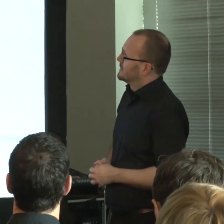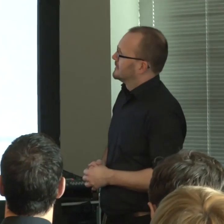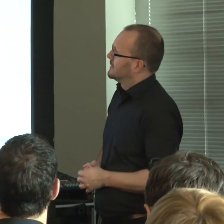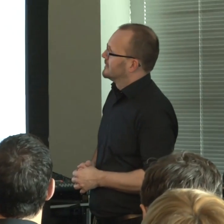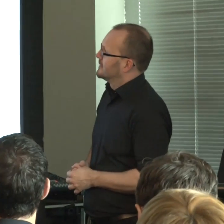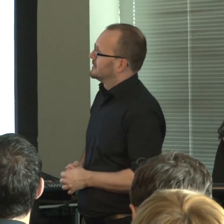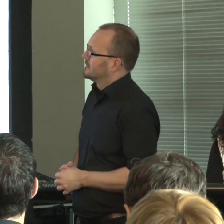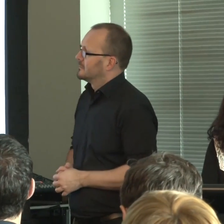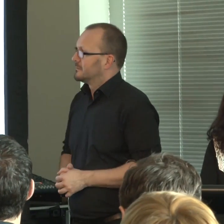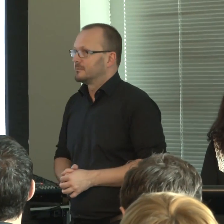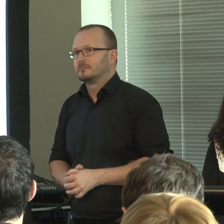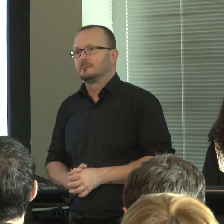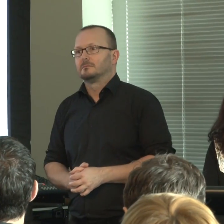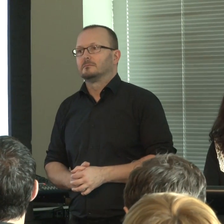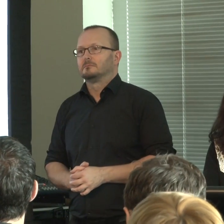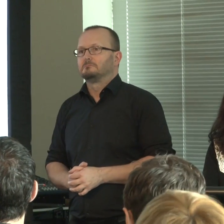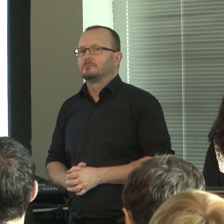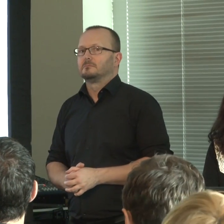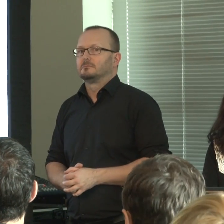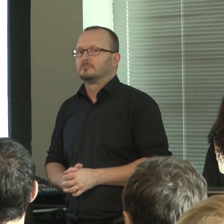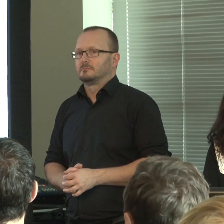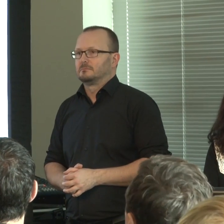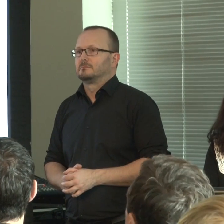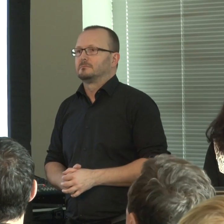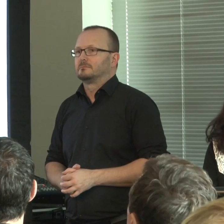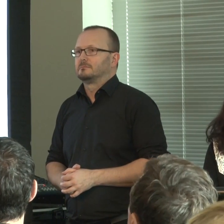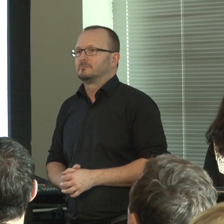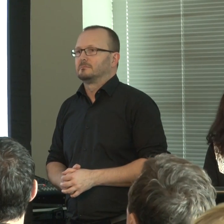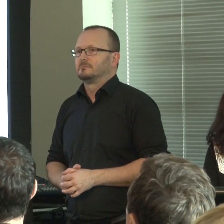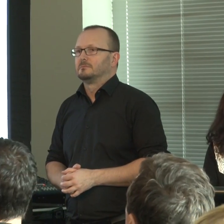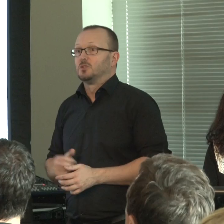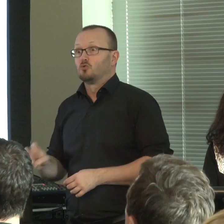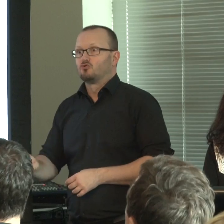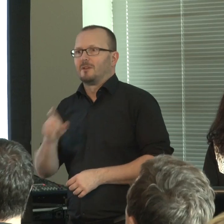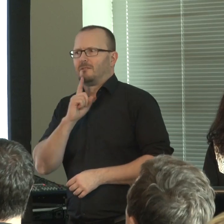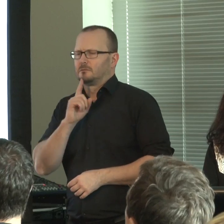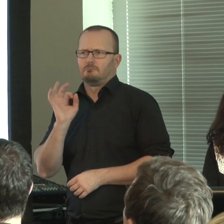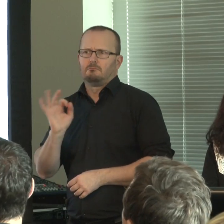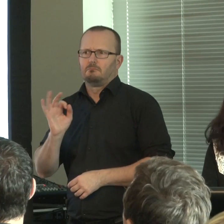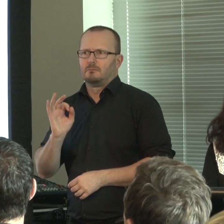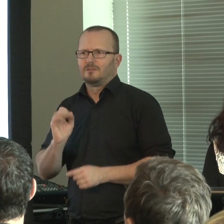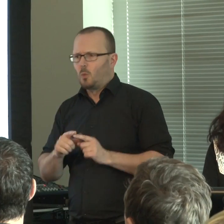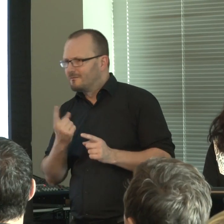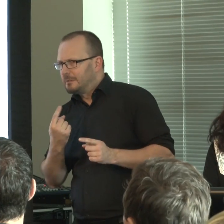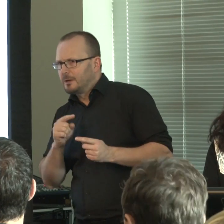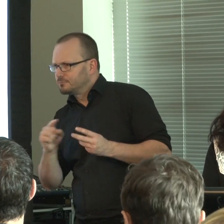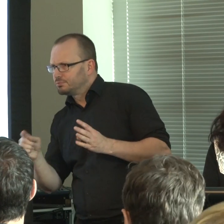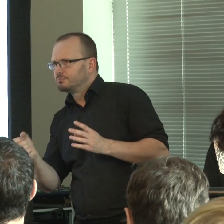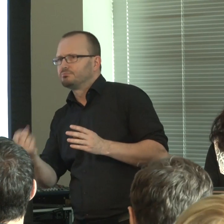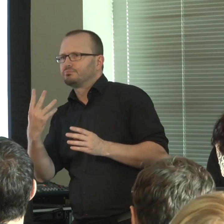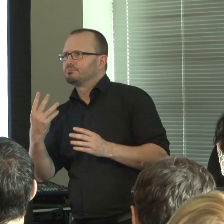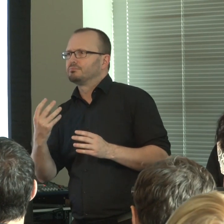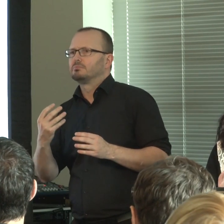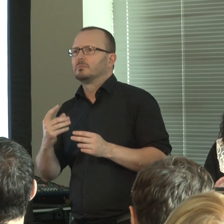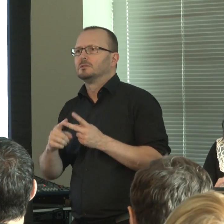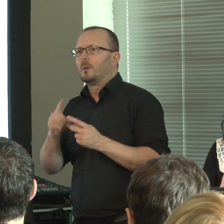just exactly what I want to talk about. And again, what we're finding is that people are using